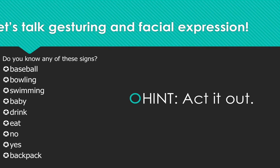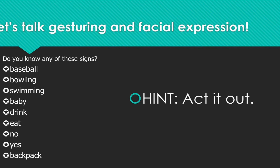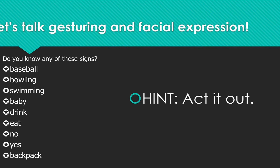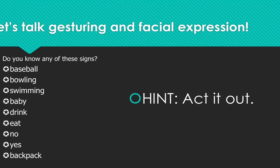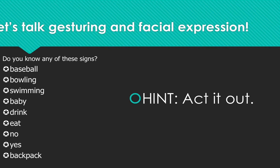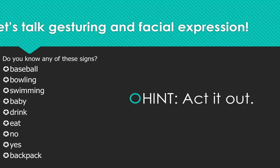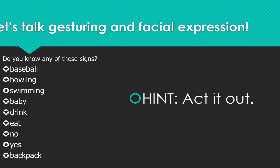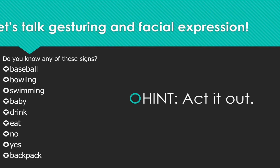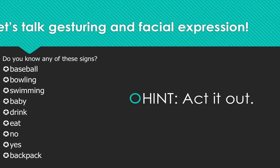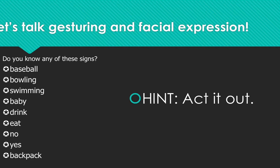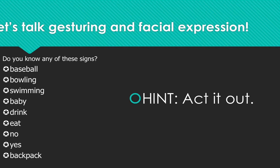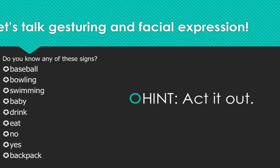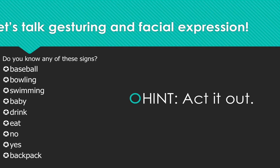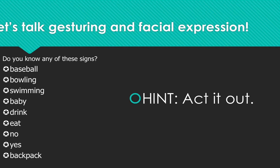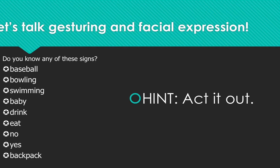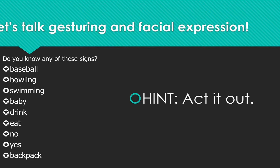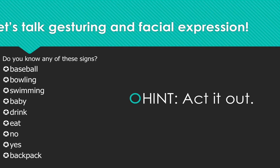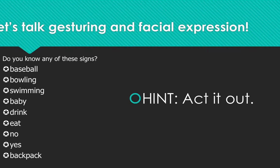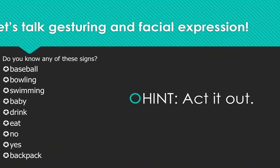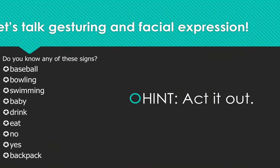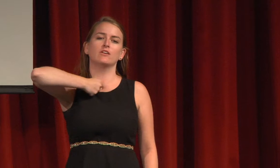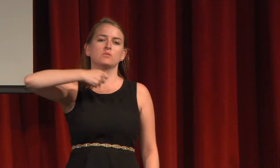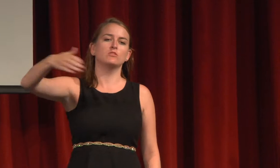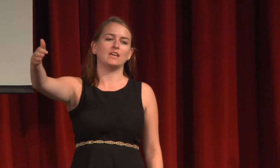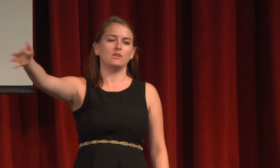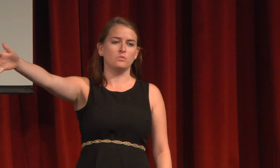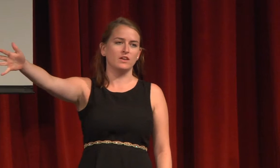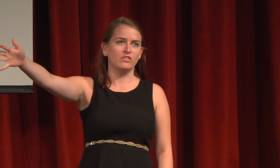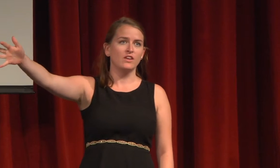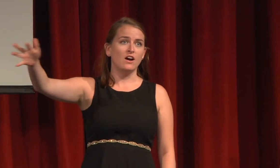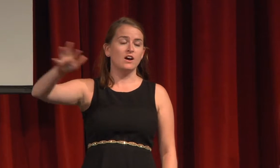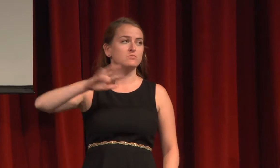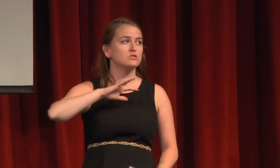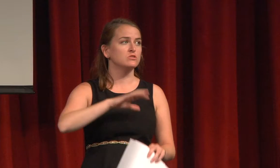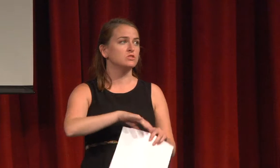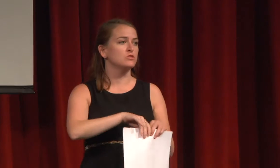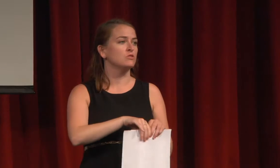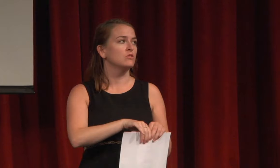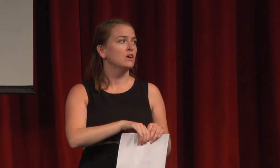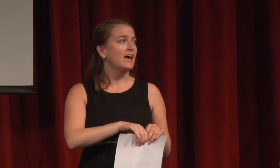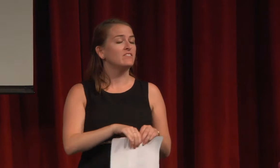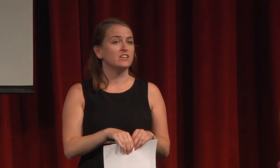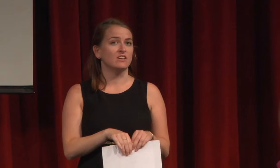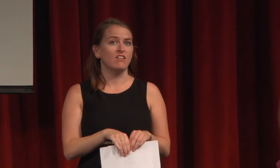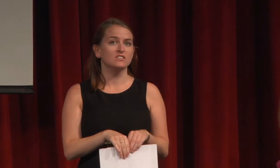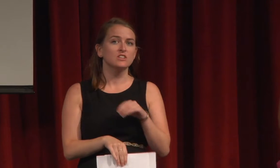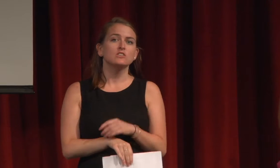in your face helps you to better communicate with students who have a hearing loss.